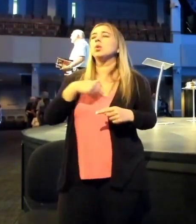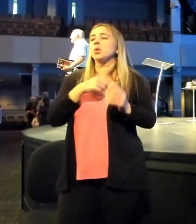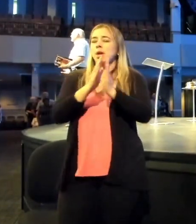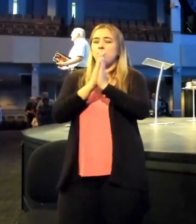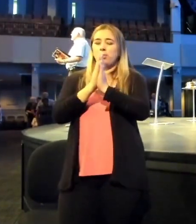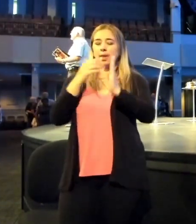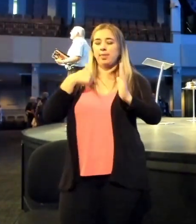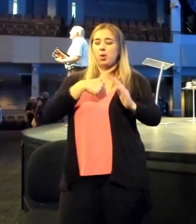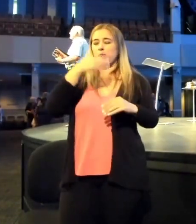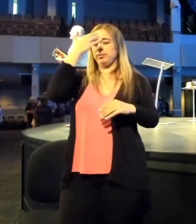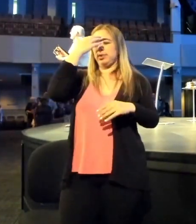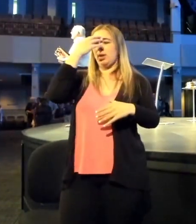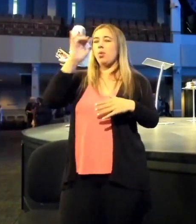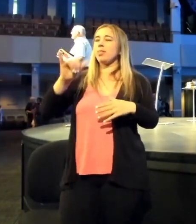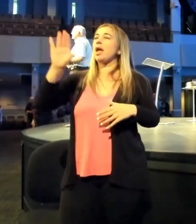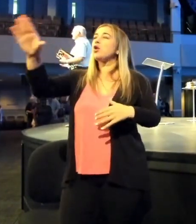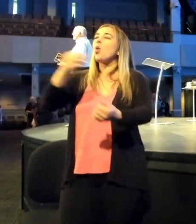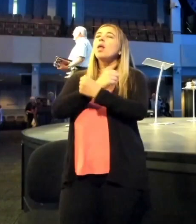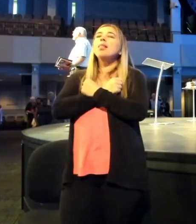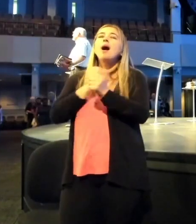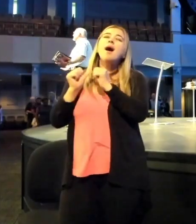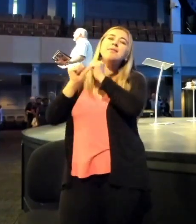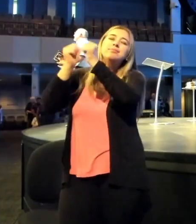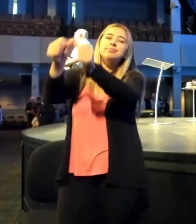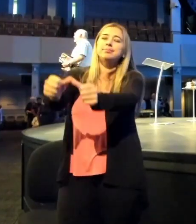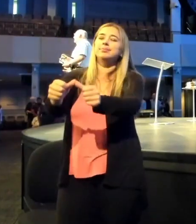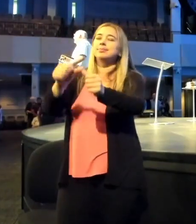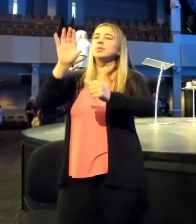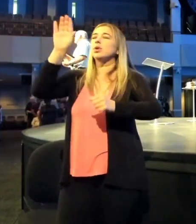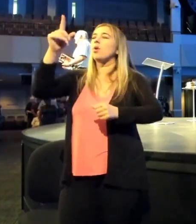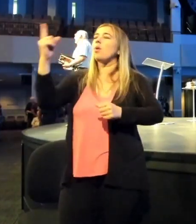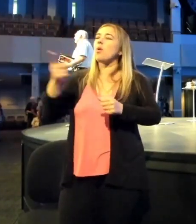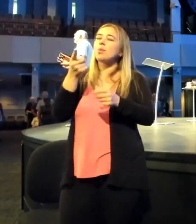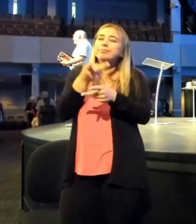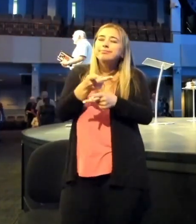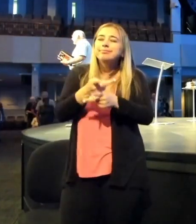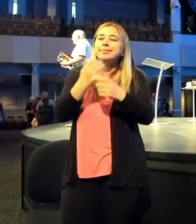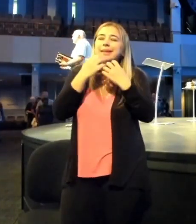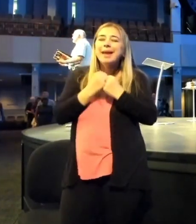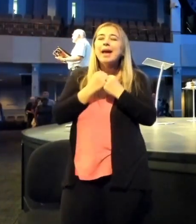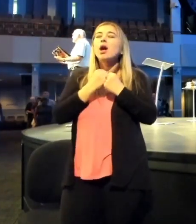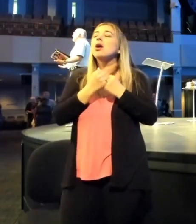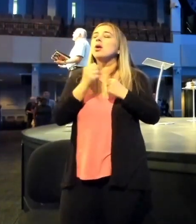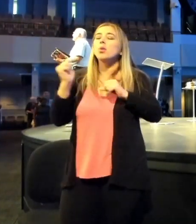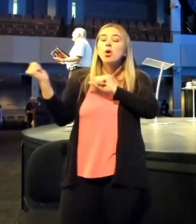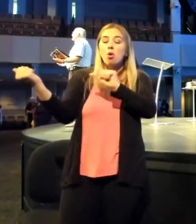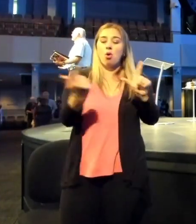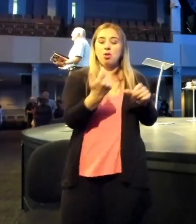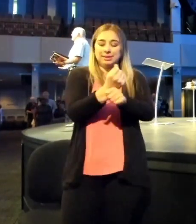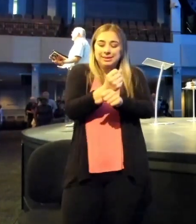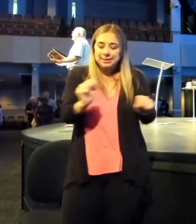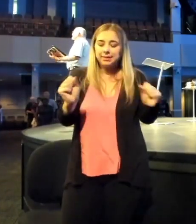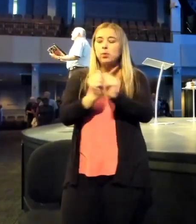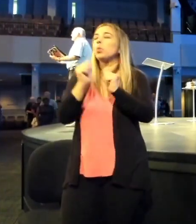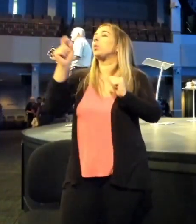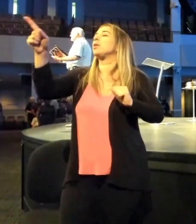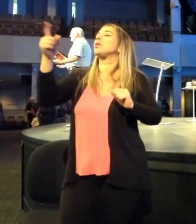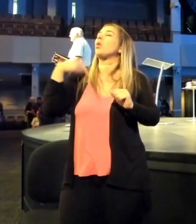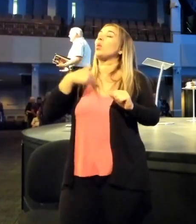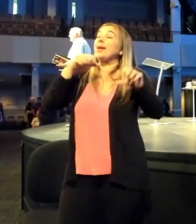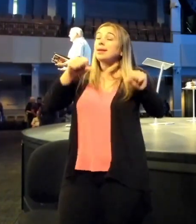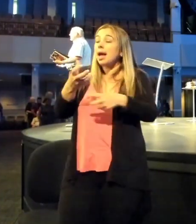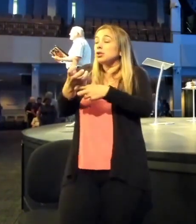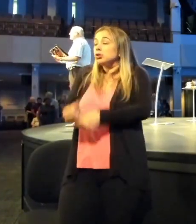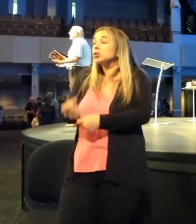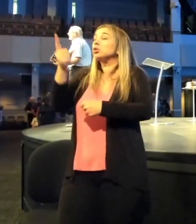reminded of Your never-ending love, Your constant care, and the fact that we all are safe in You, that we can trust